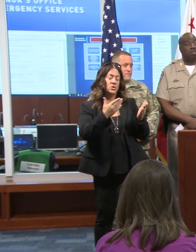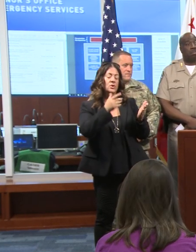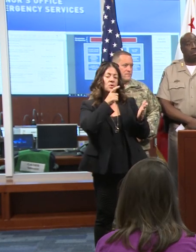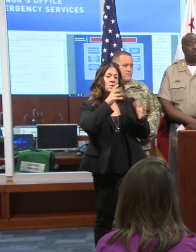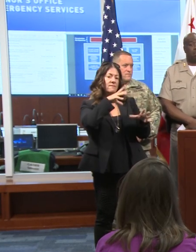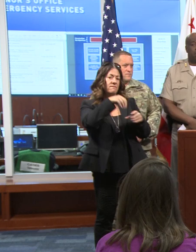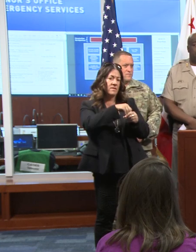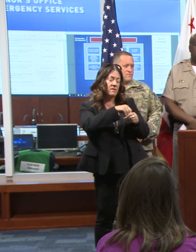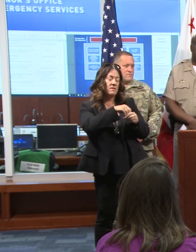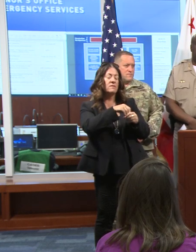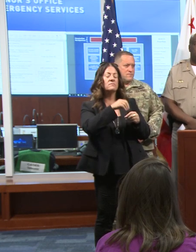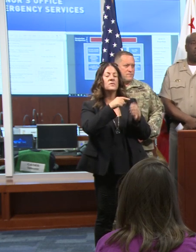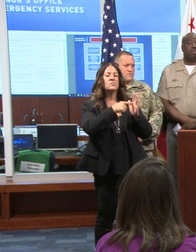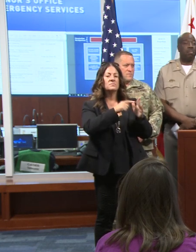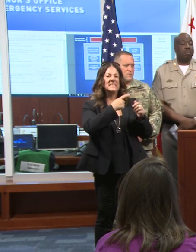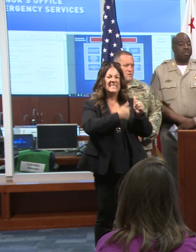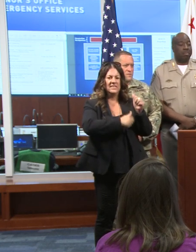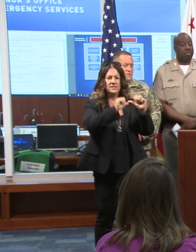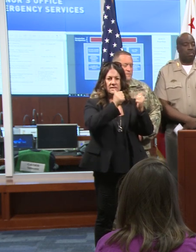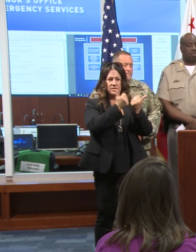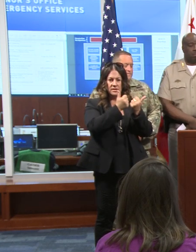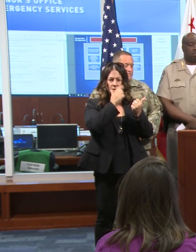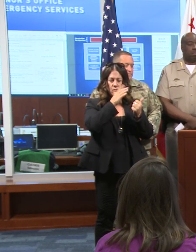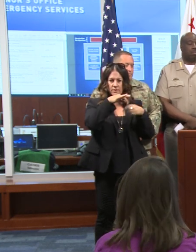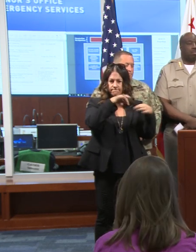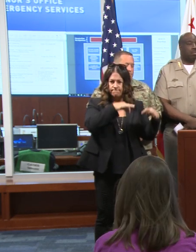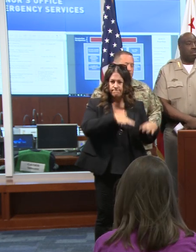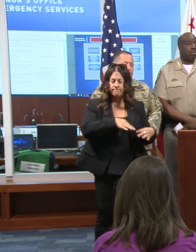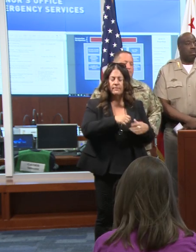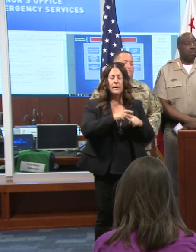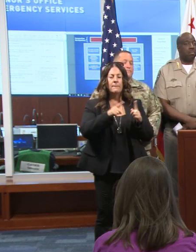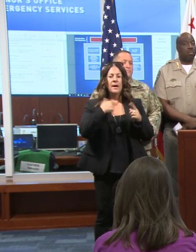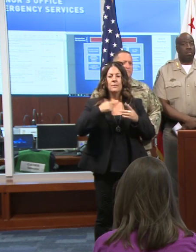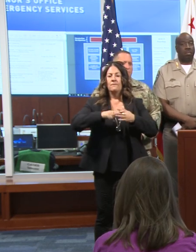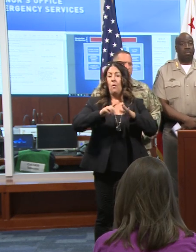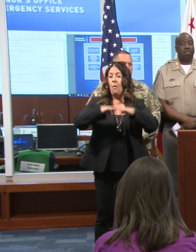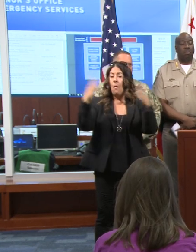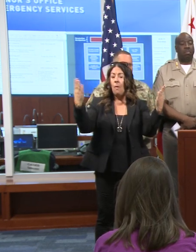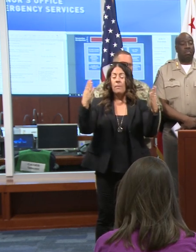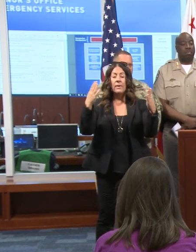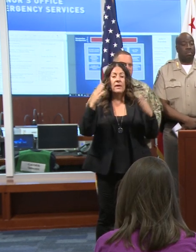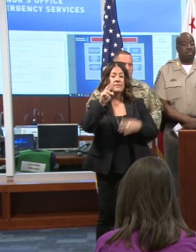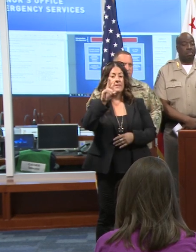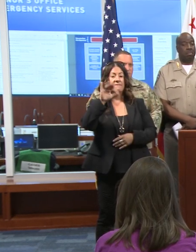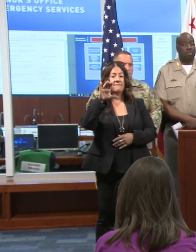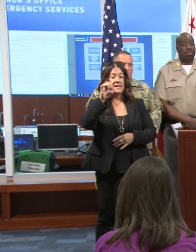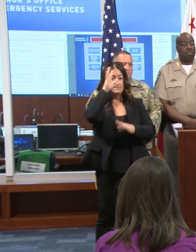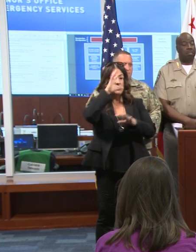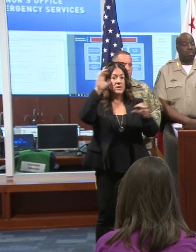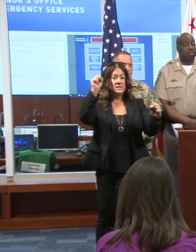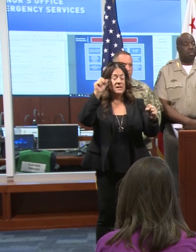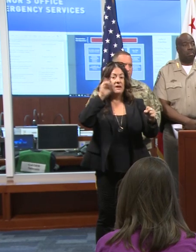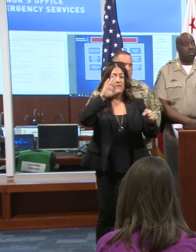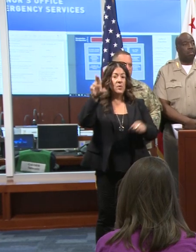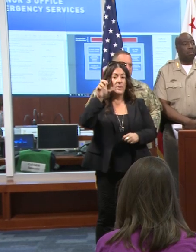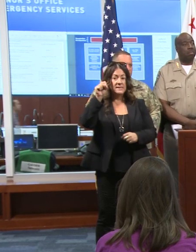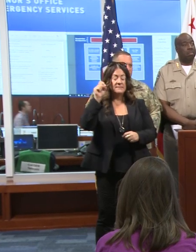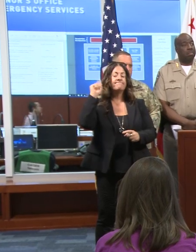involved in this. But let me first start off by saying that this morning, the Vice President of the United States did make a stop here